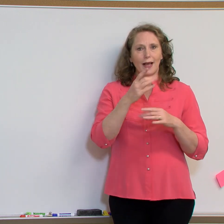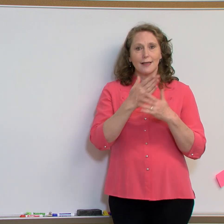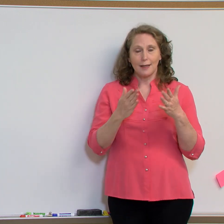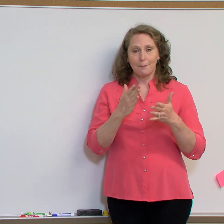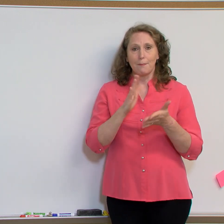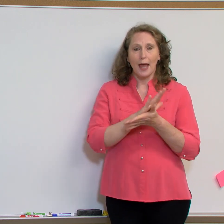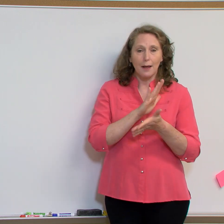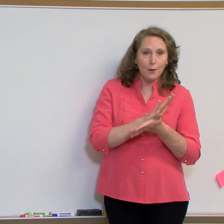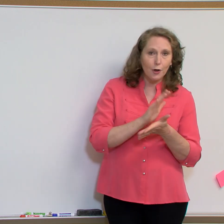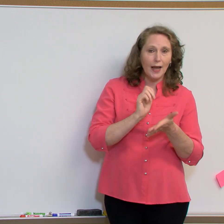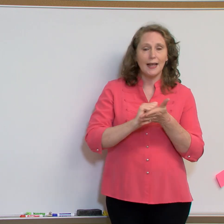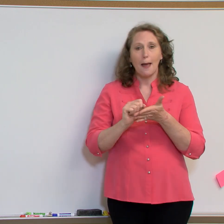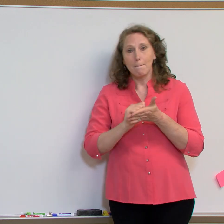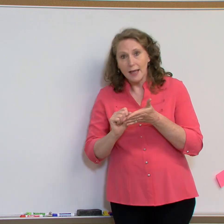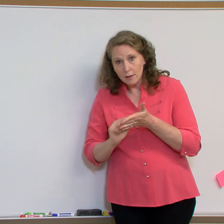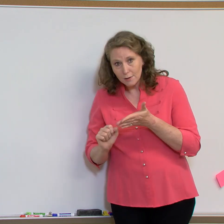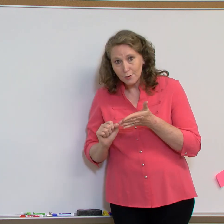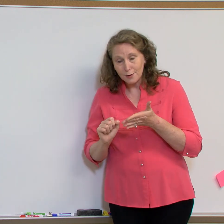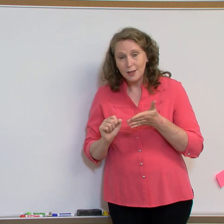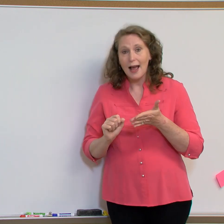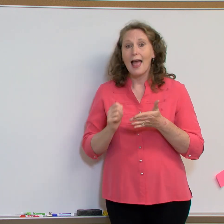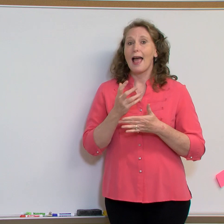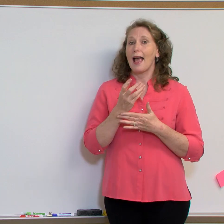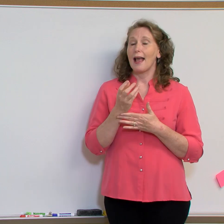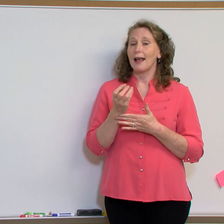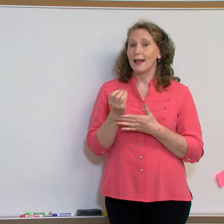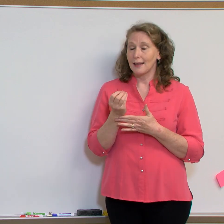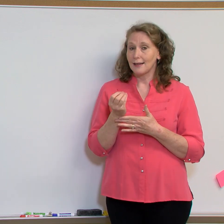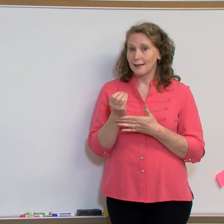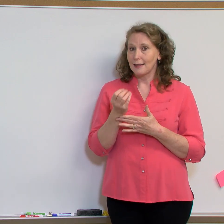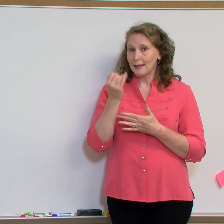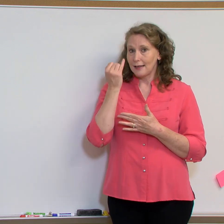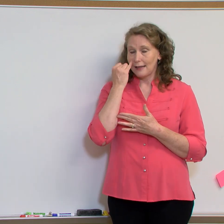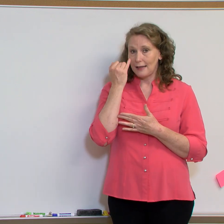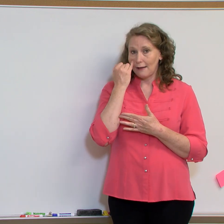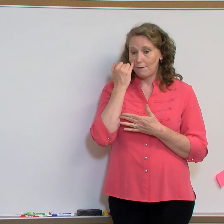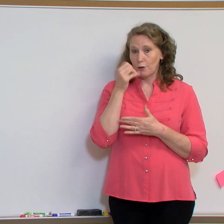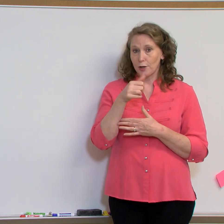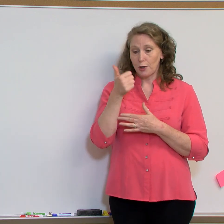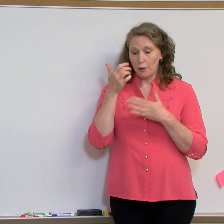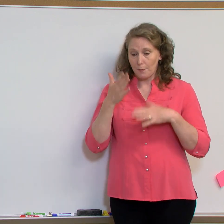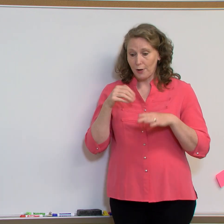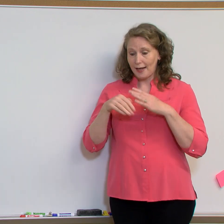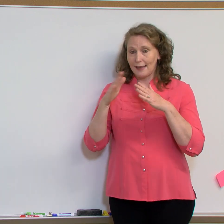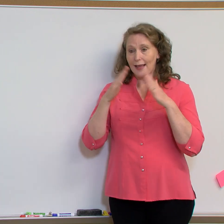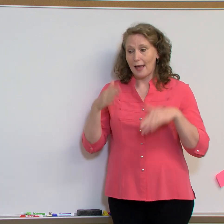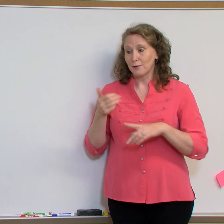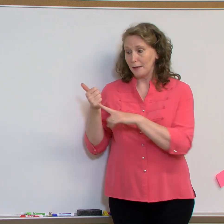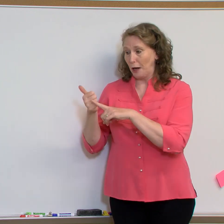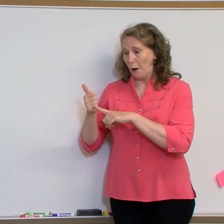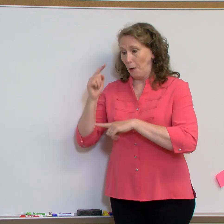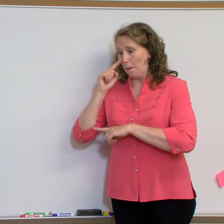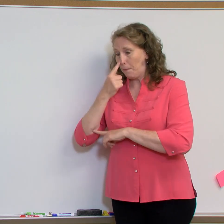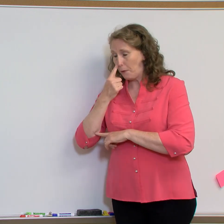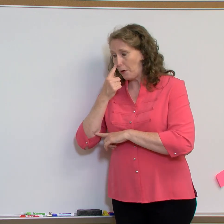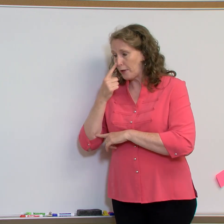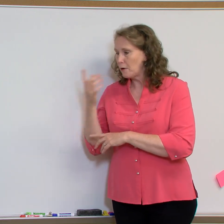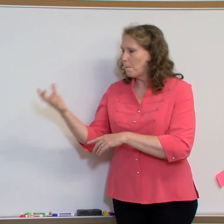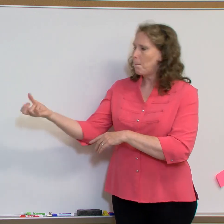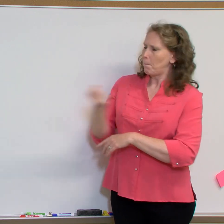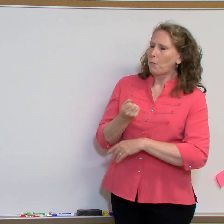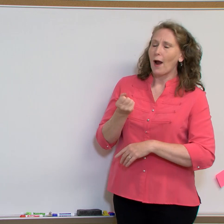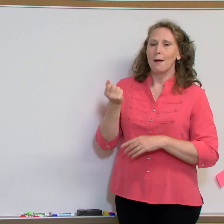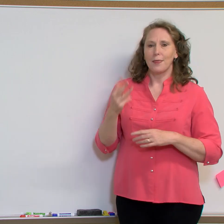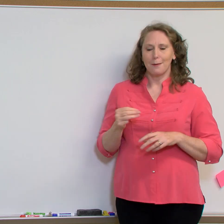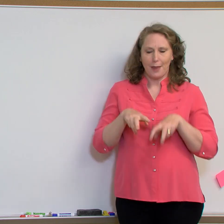write with and something to write on. And if there's anybody sitting around your house who's bored, then grab them, because